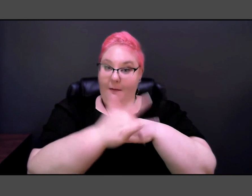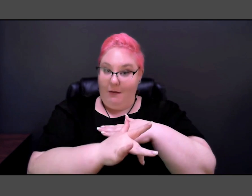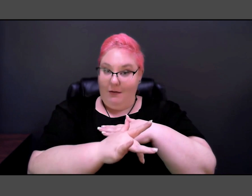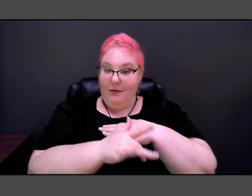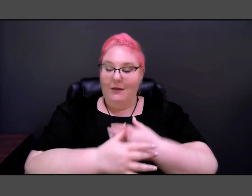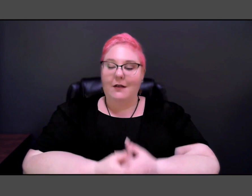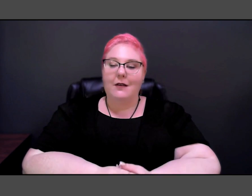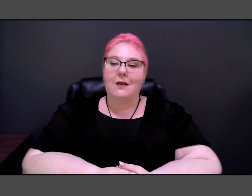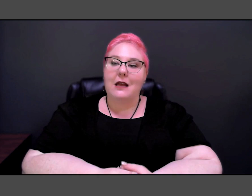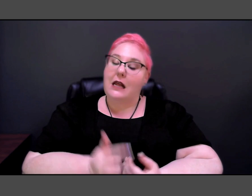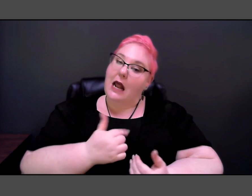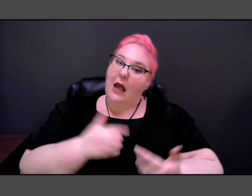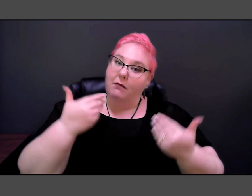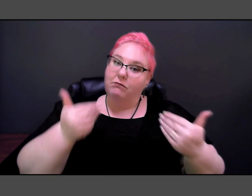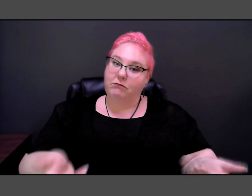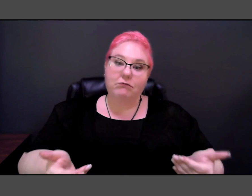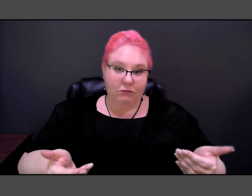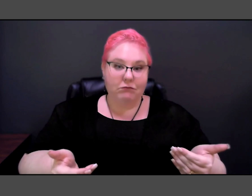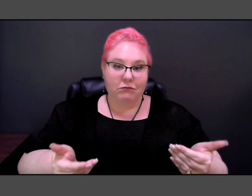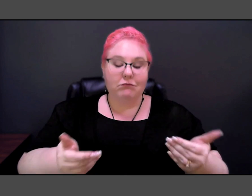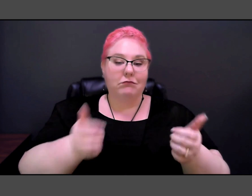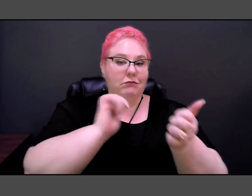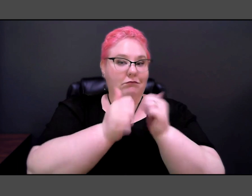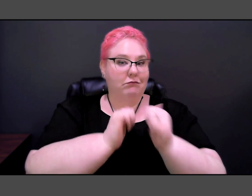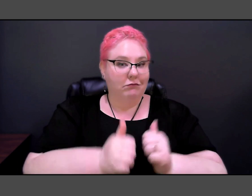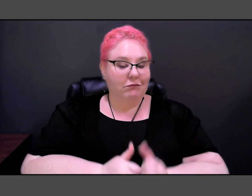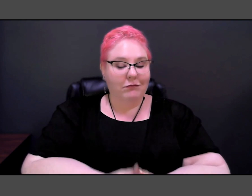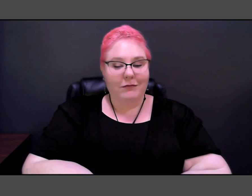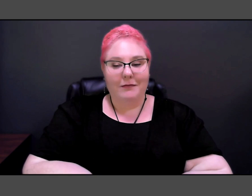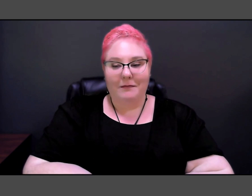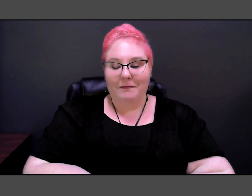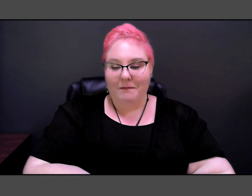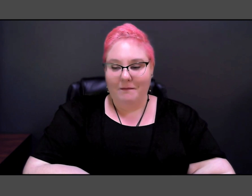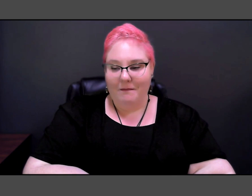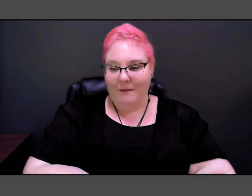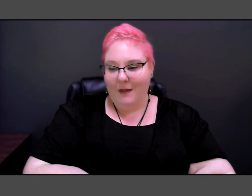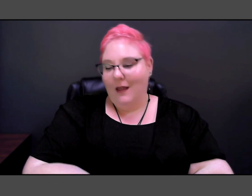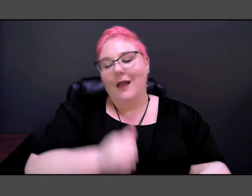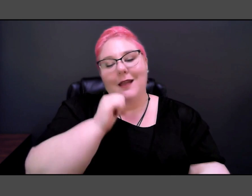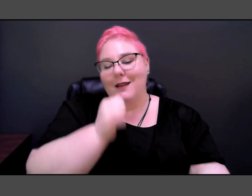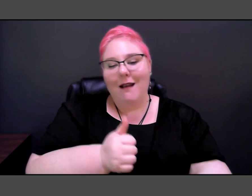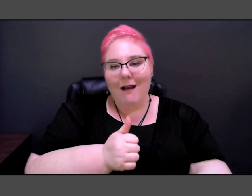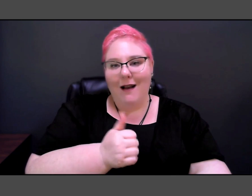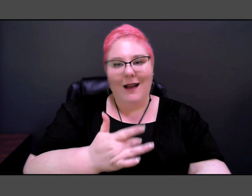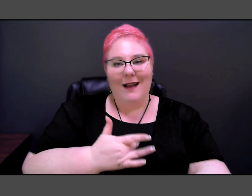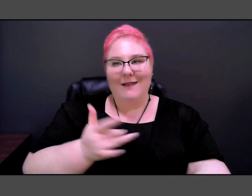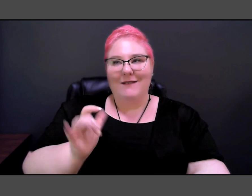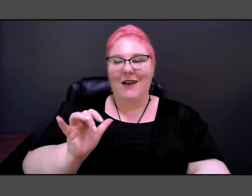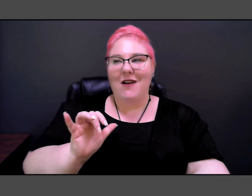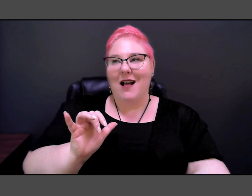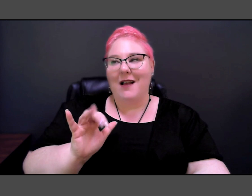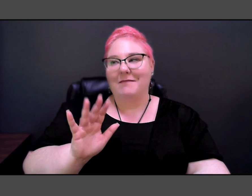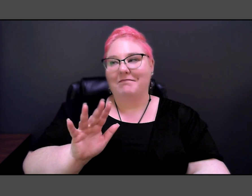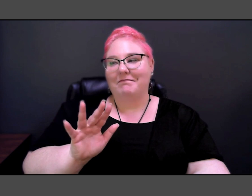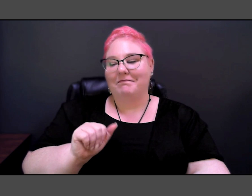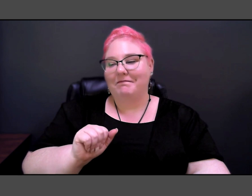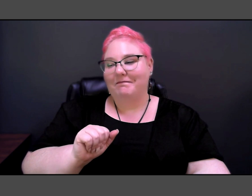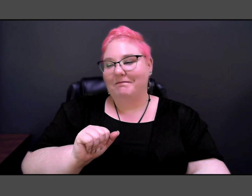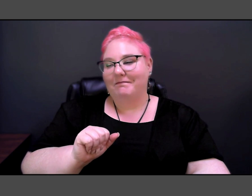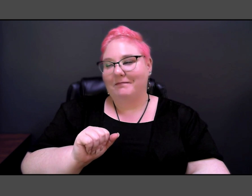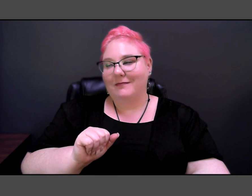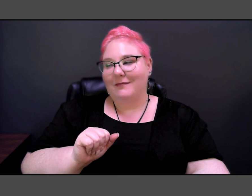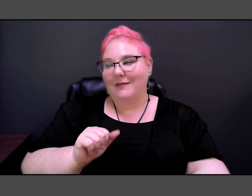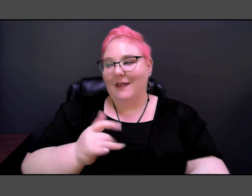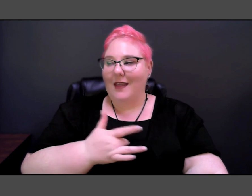run for office. Not because I felt like I necessarily wanted